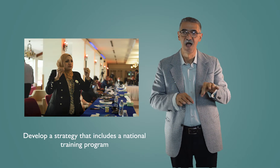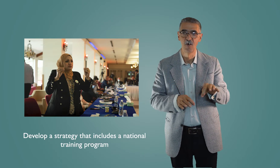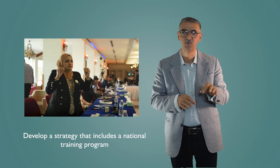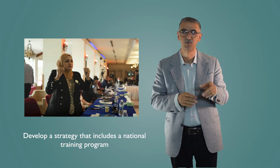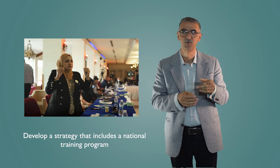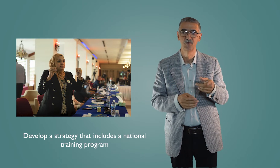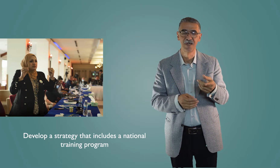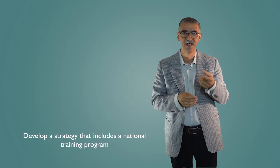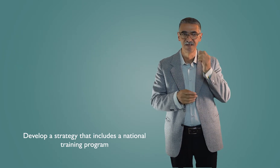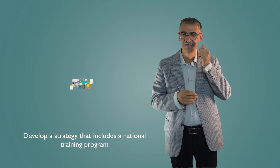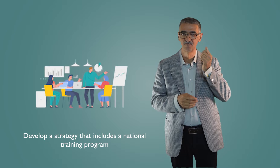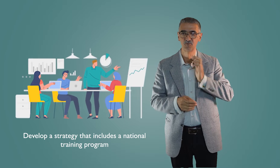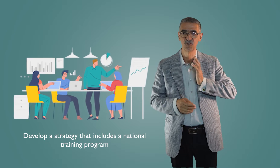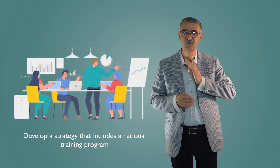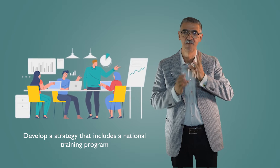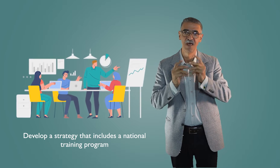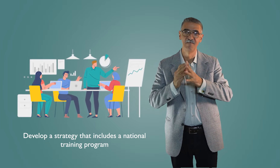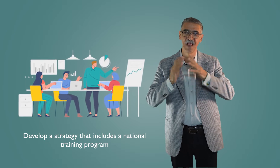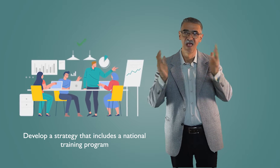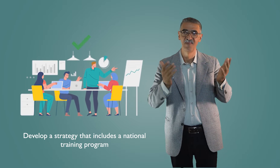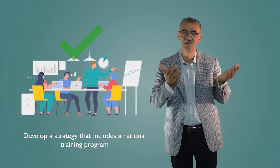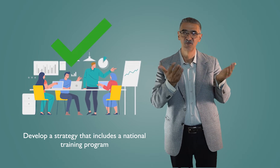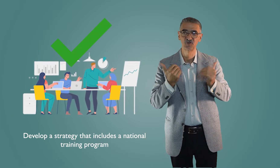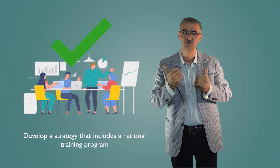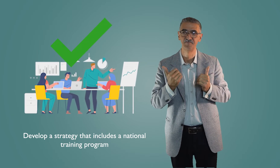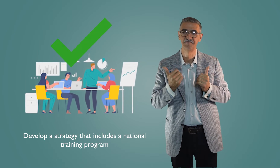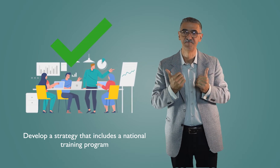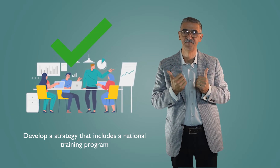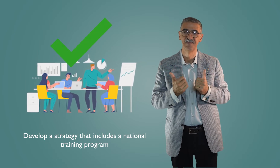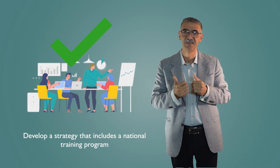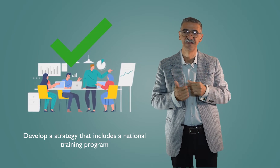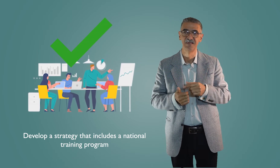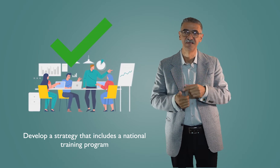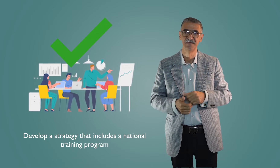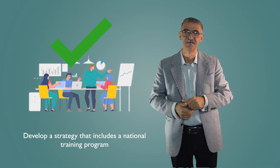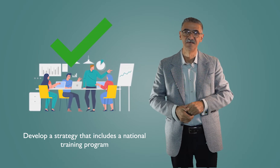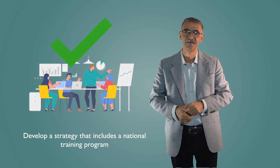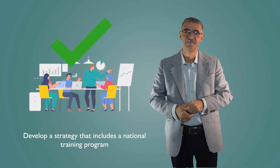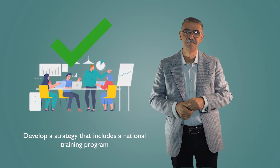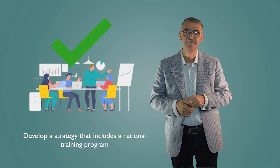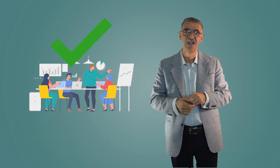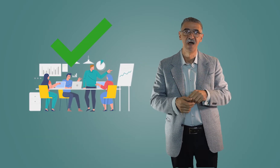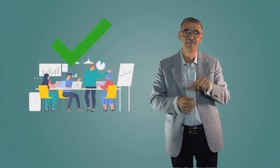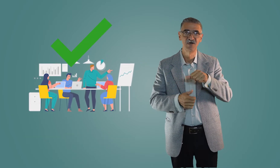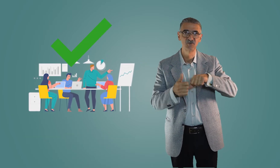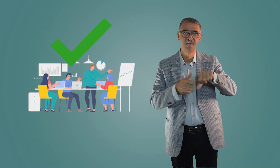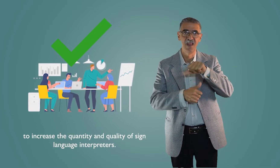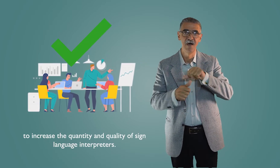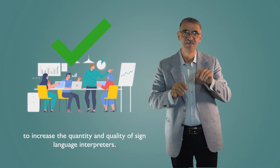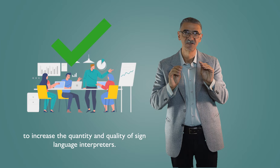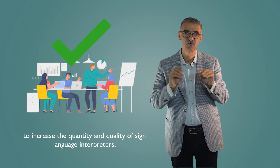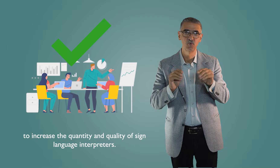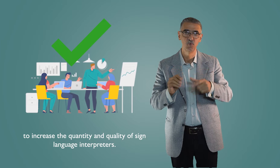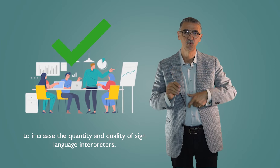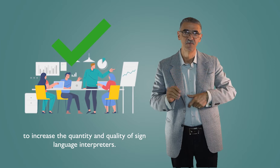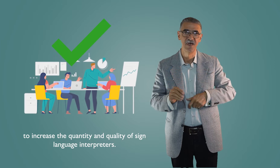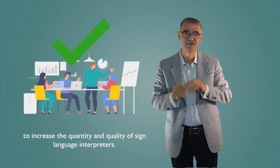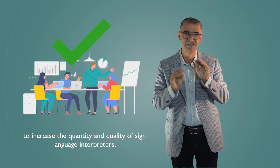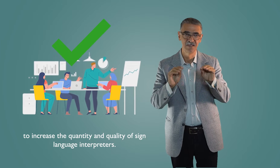Develop a strategy that includes a national training program to increase the quantity